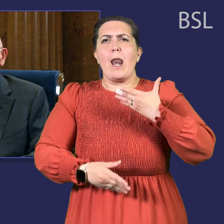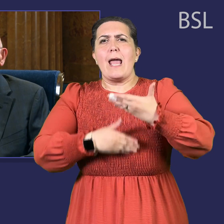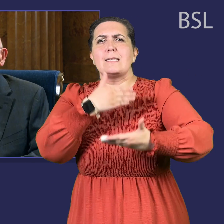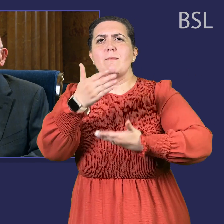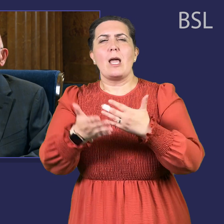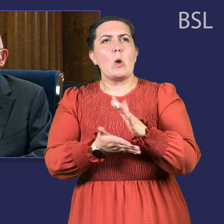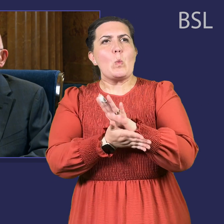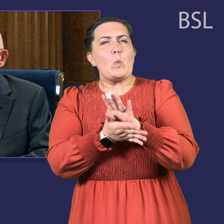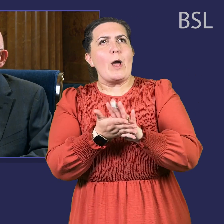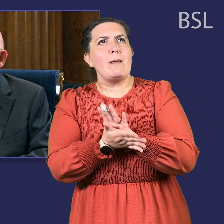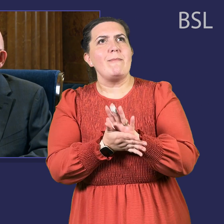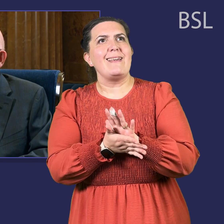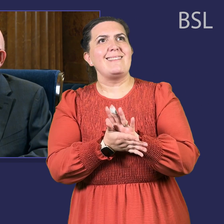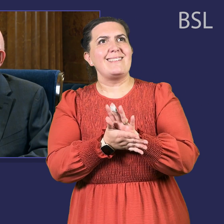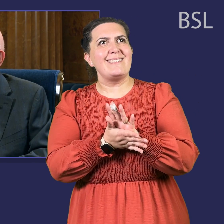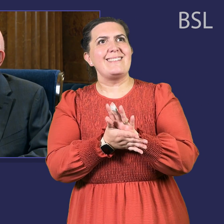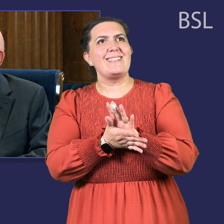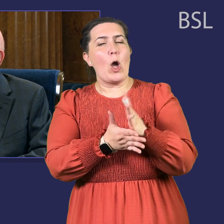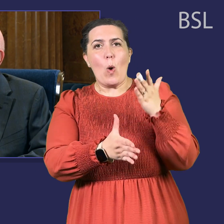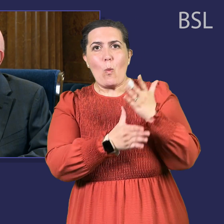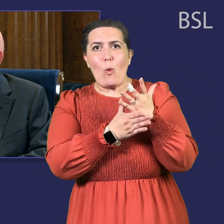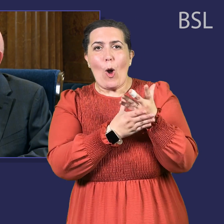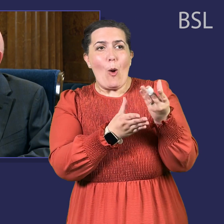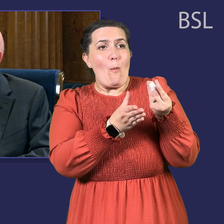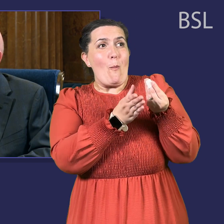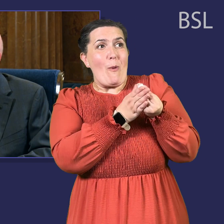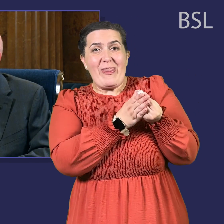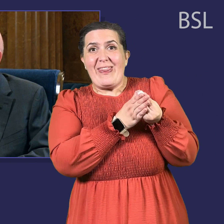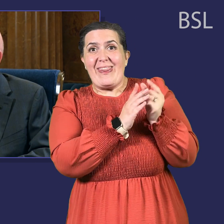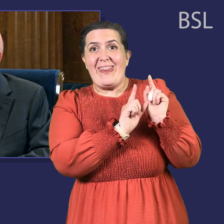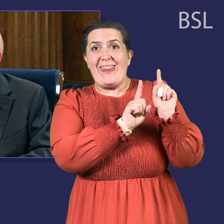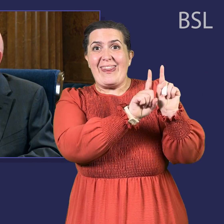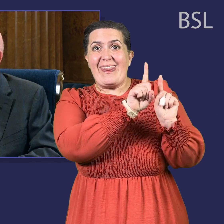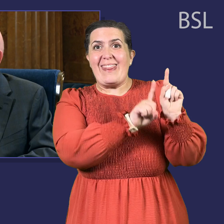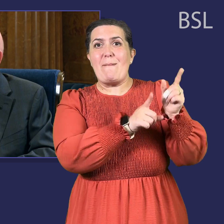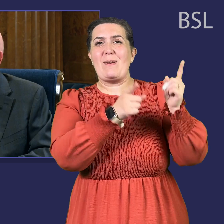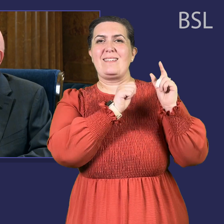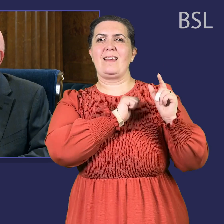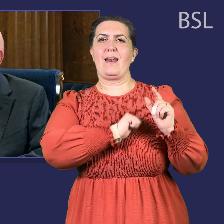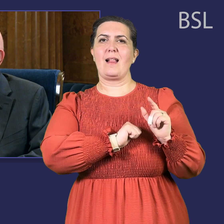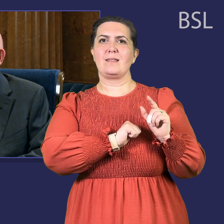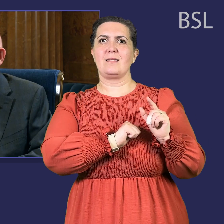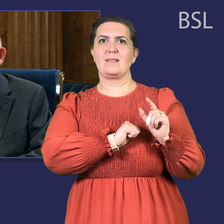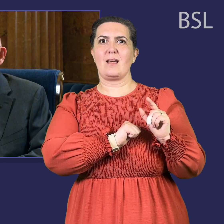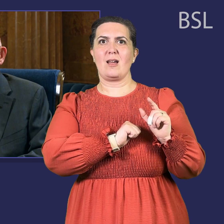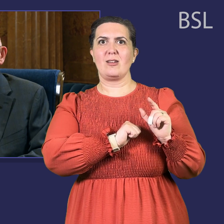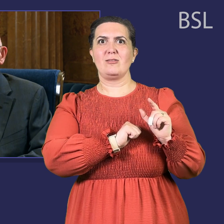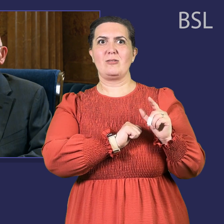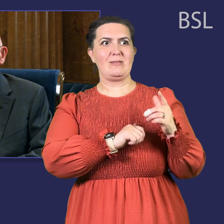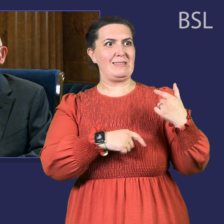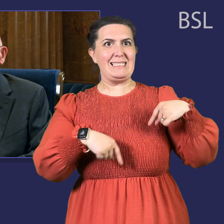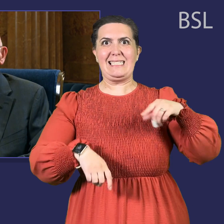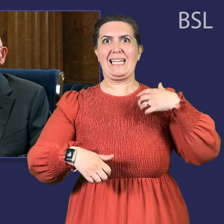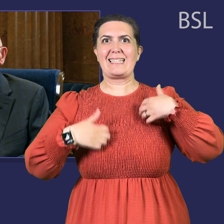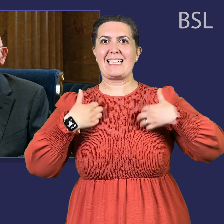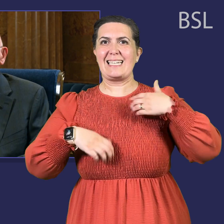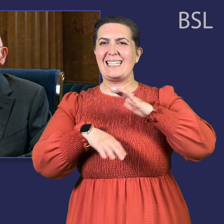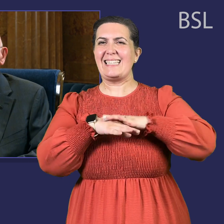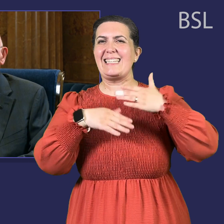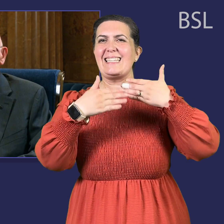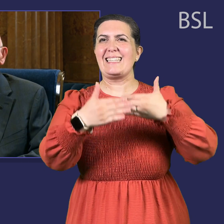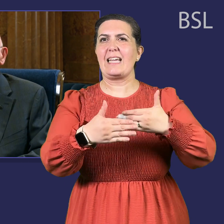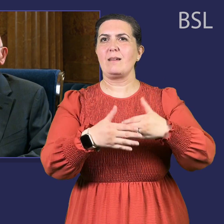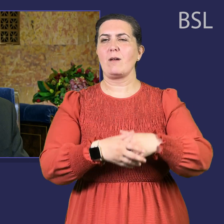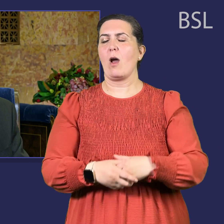explain what it means to us to have worked side by side with President Nelson during this